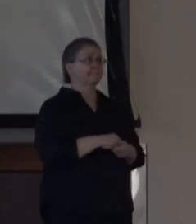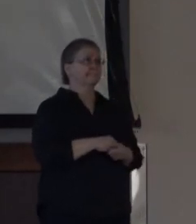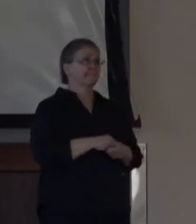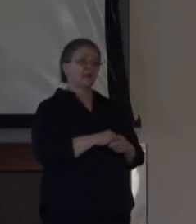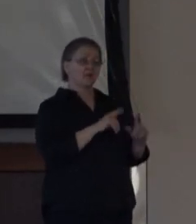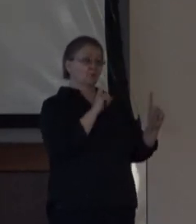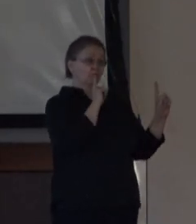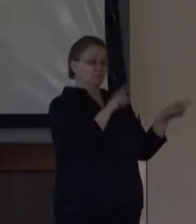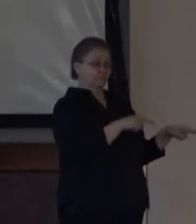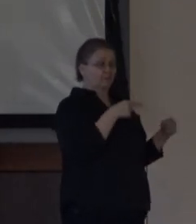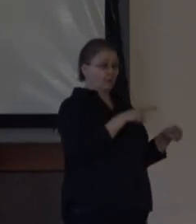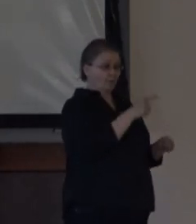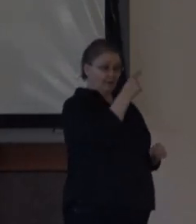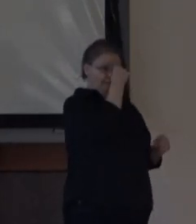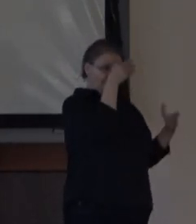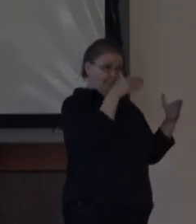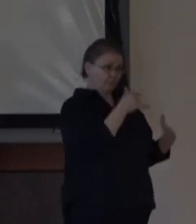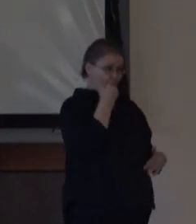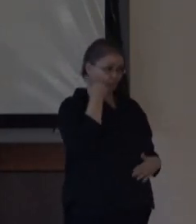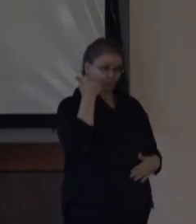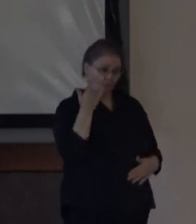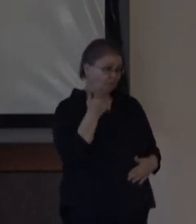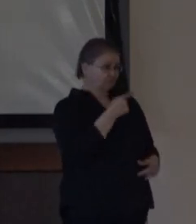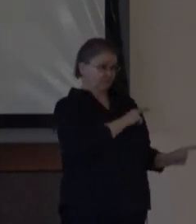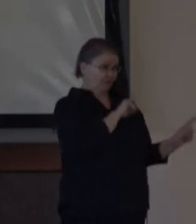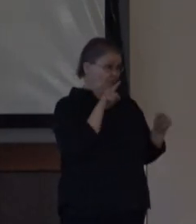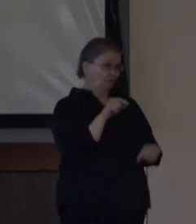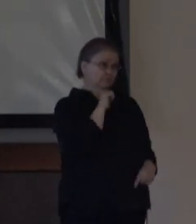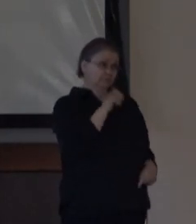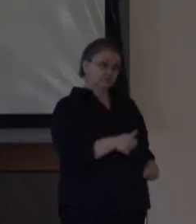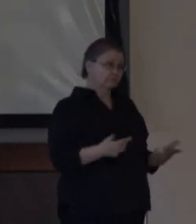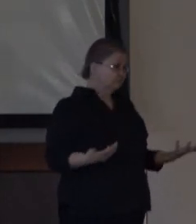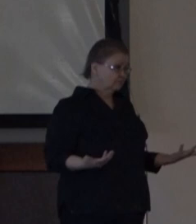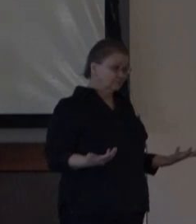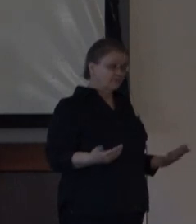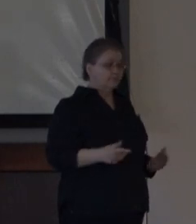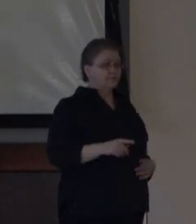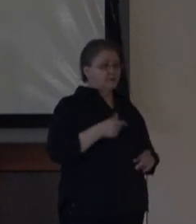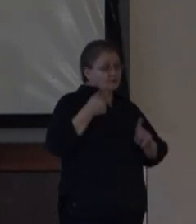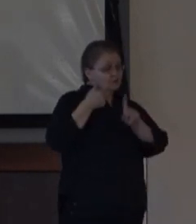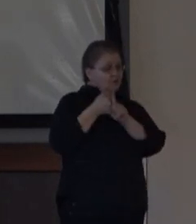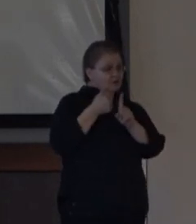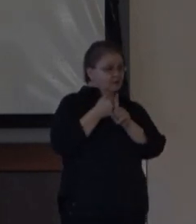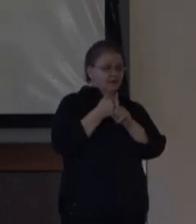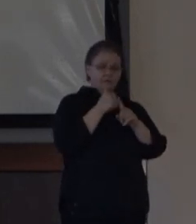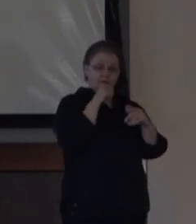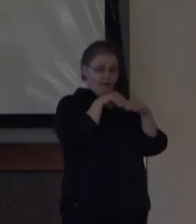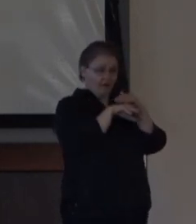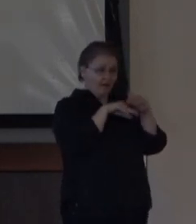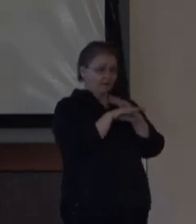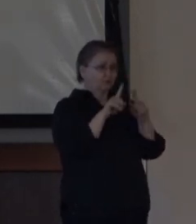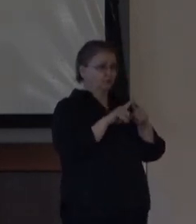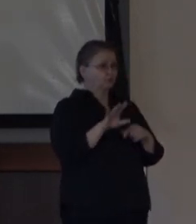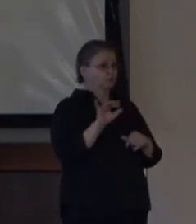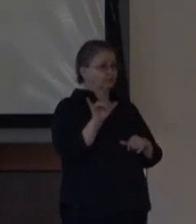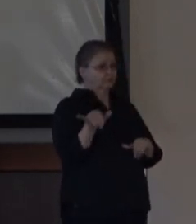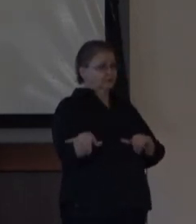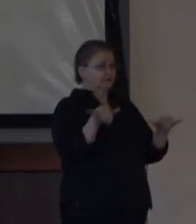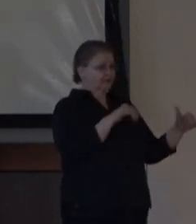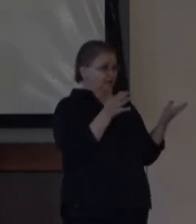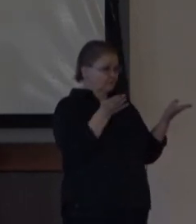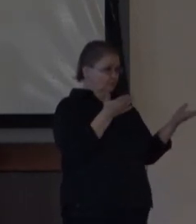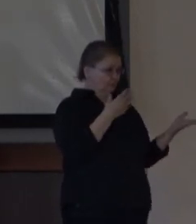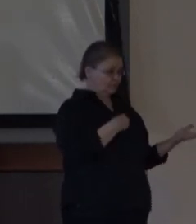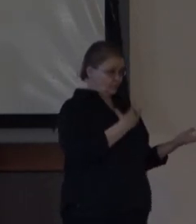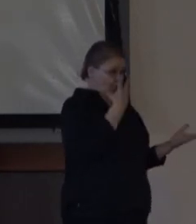did not respond when black people called. And so because she did not have access to the type of services that many